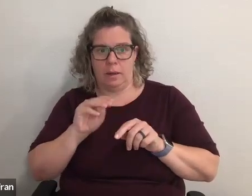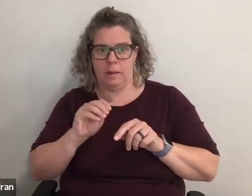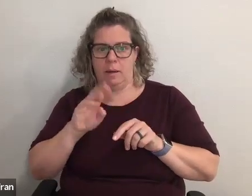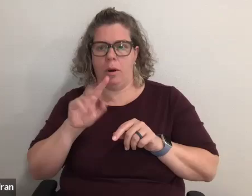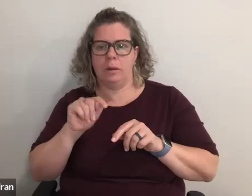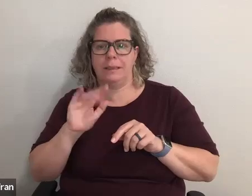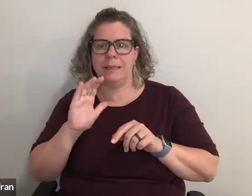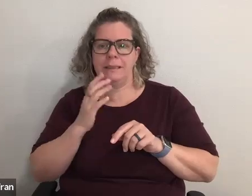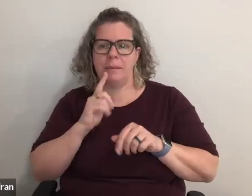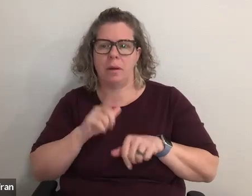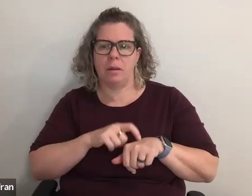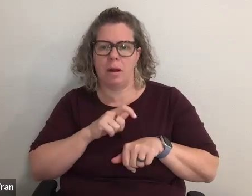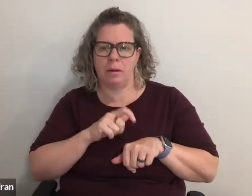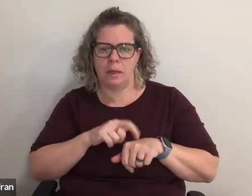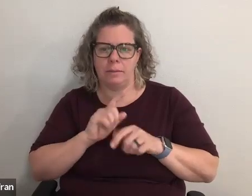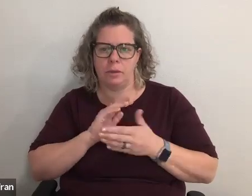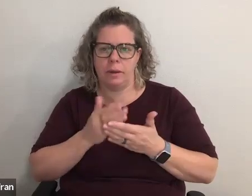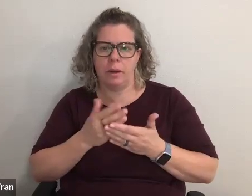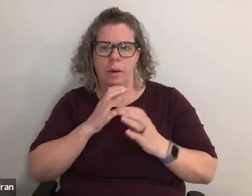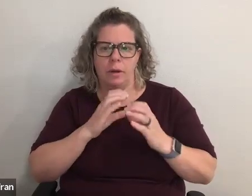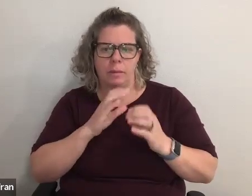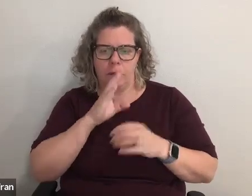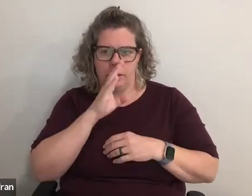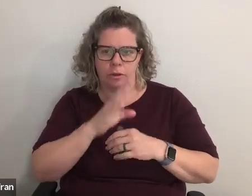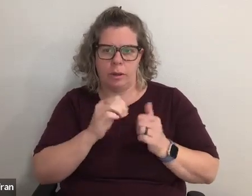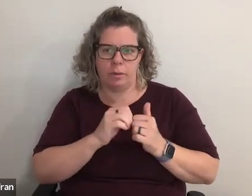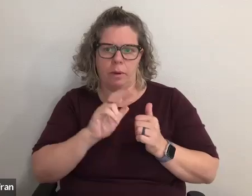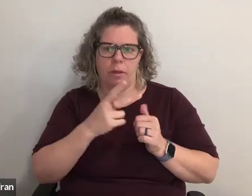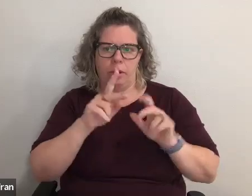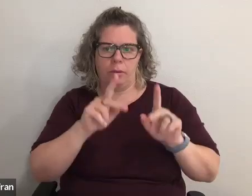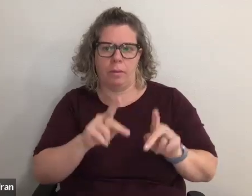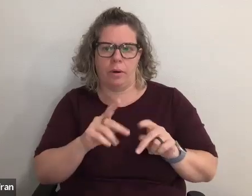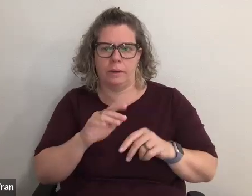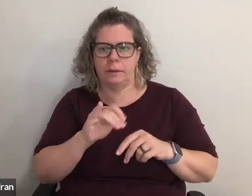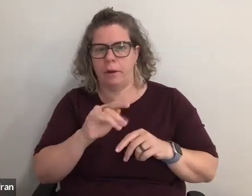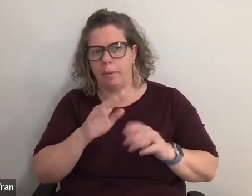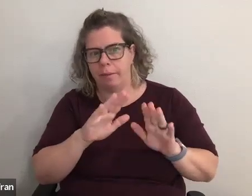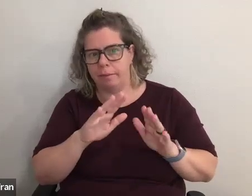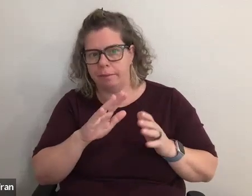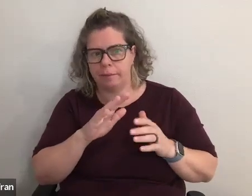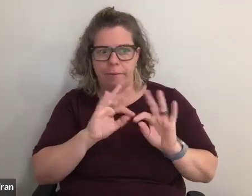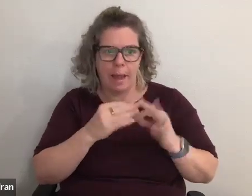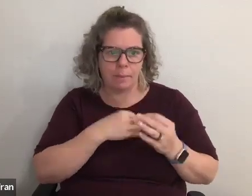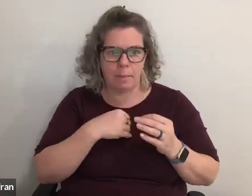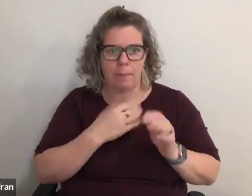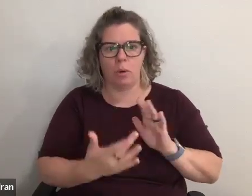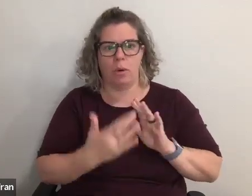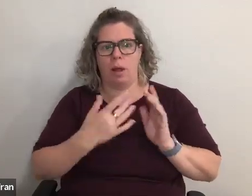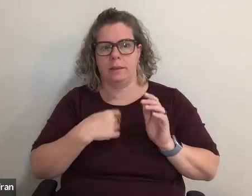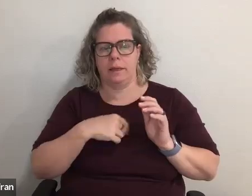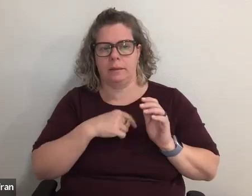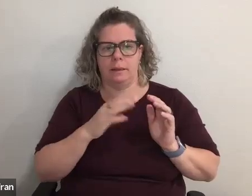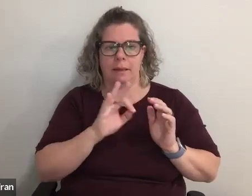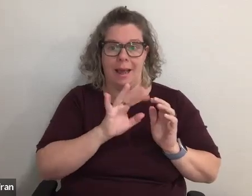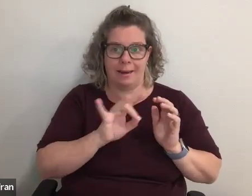while to get there, we're communicating that directly with the third party. So if it was a provider, family, law enforcement, we're